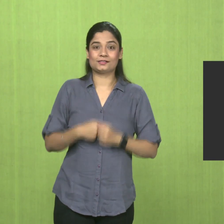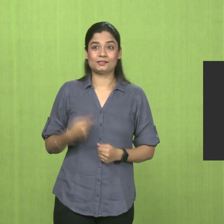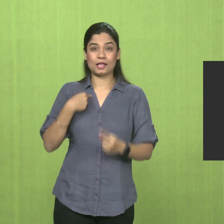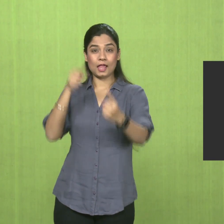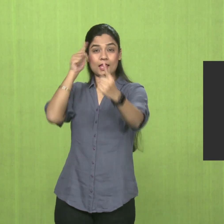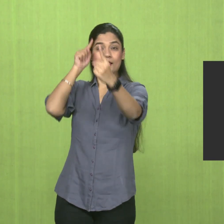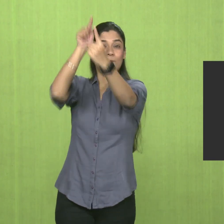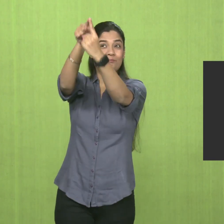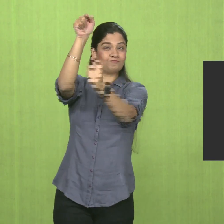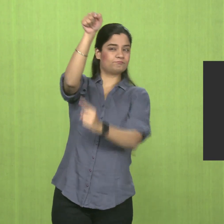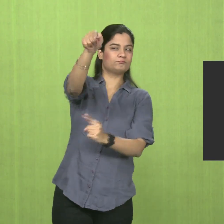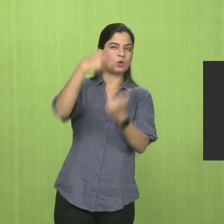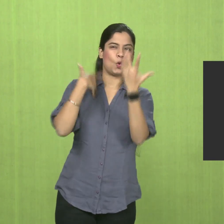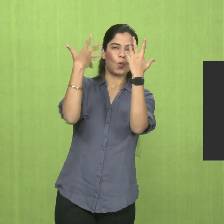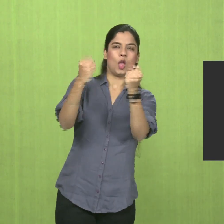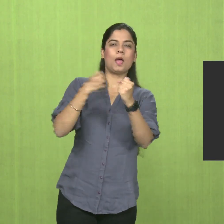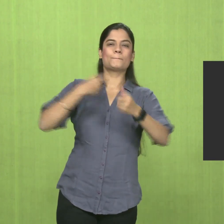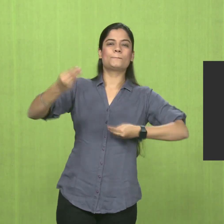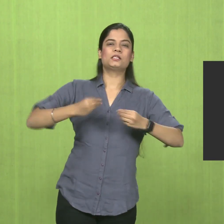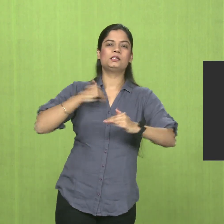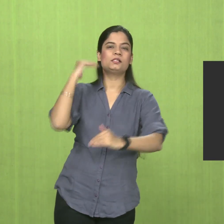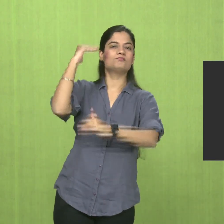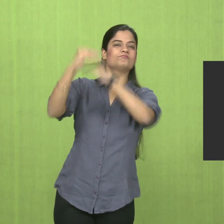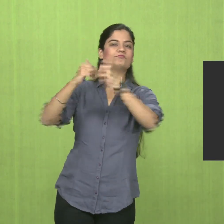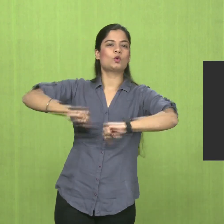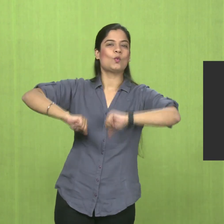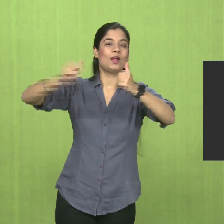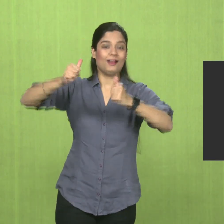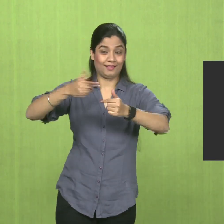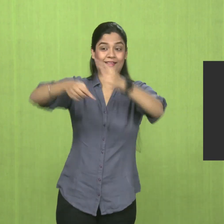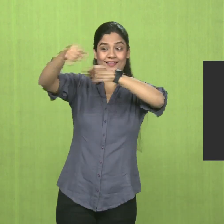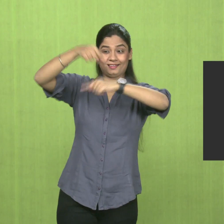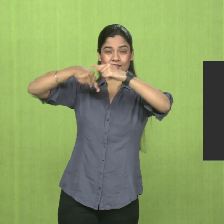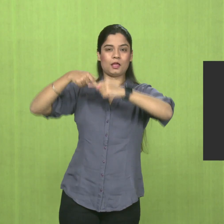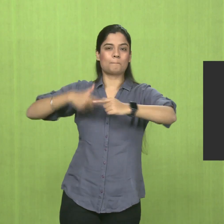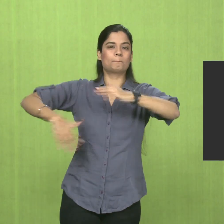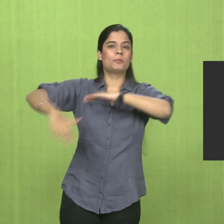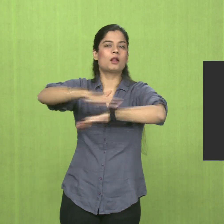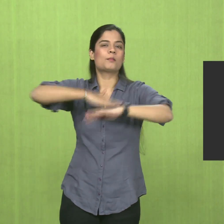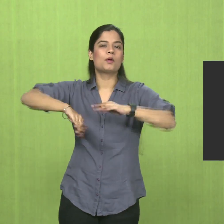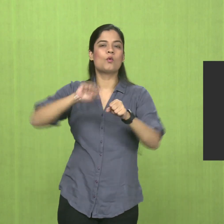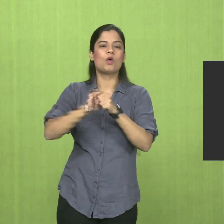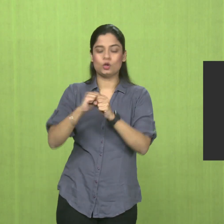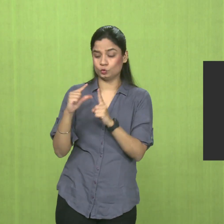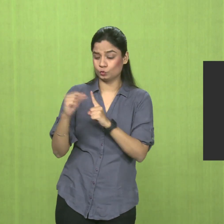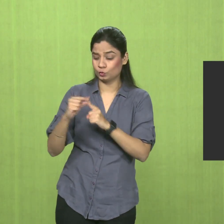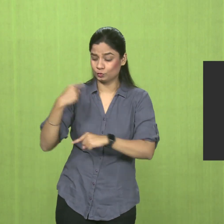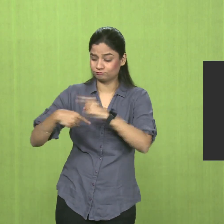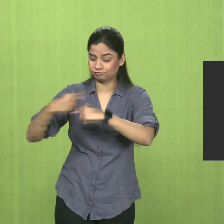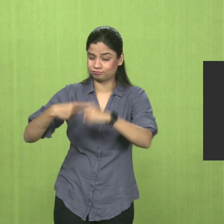What is management? Management is a process of using resources to achieve what you want. Planning